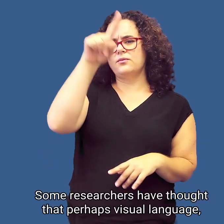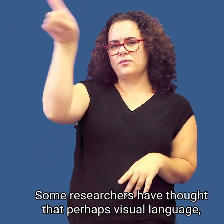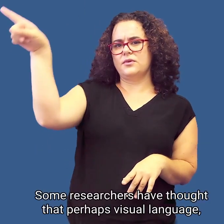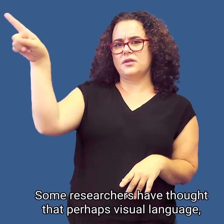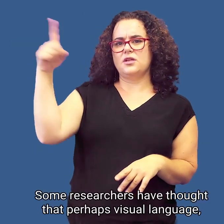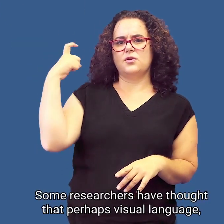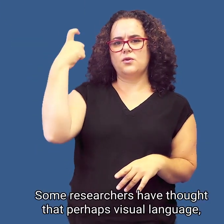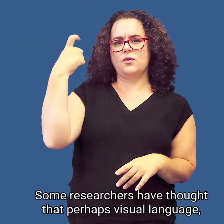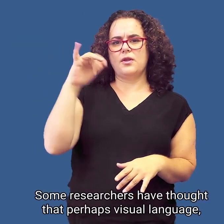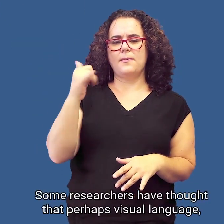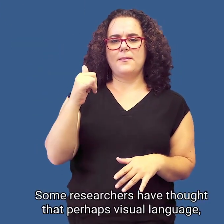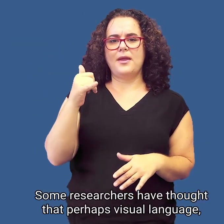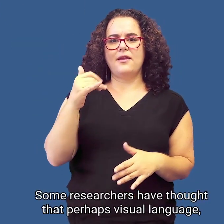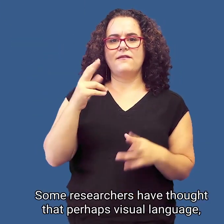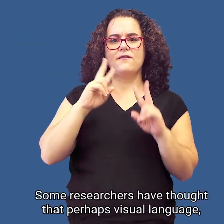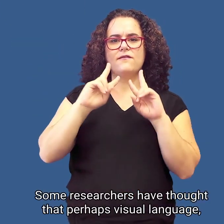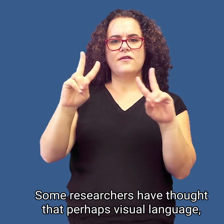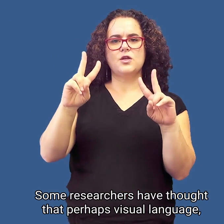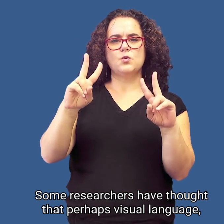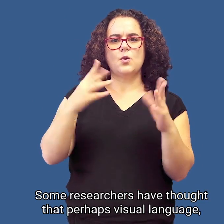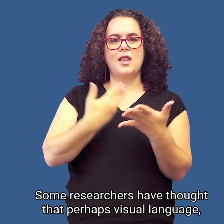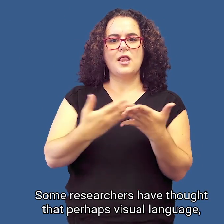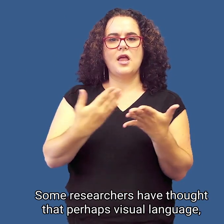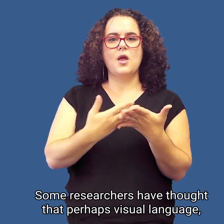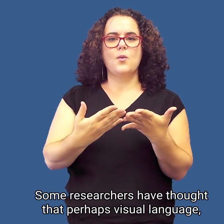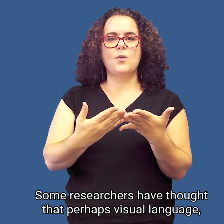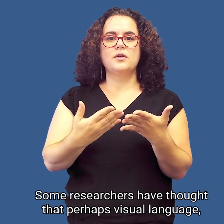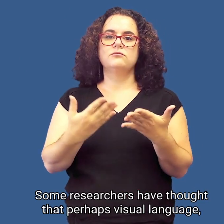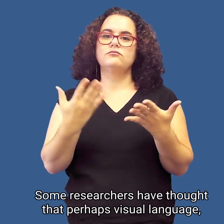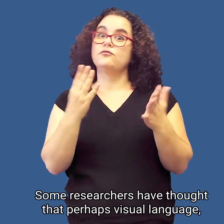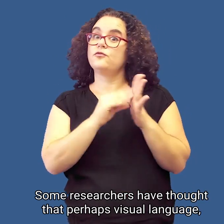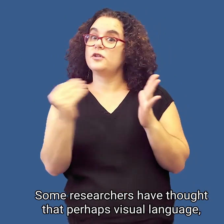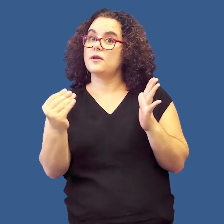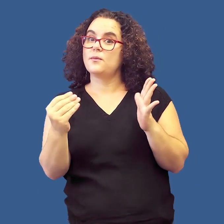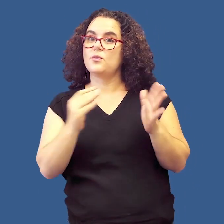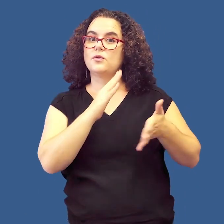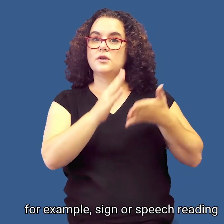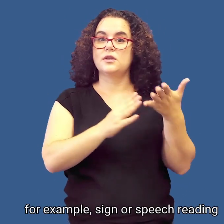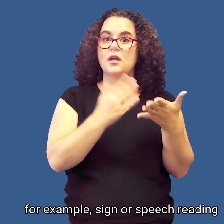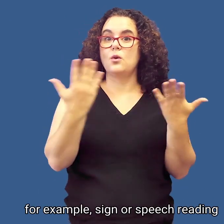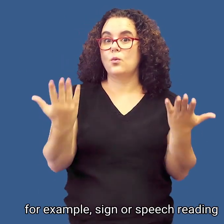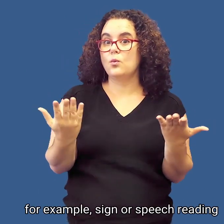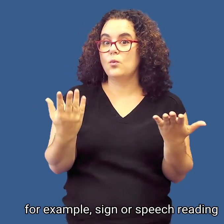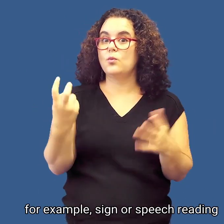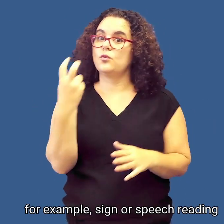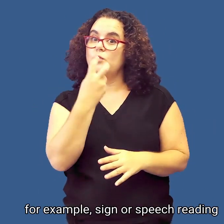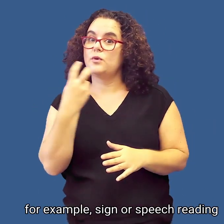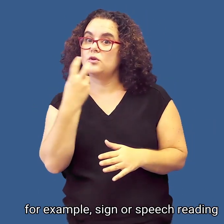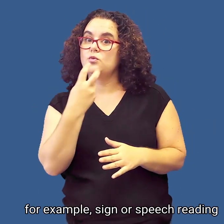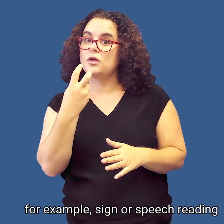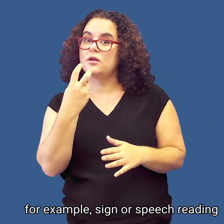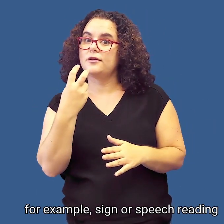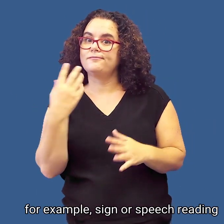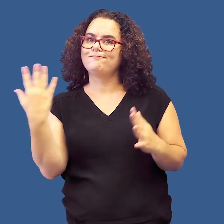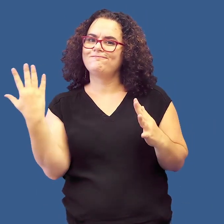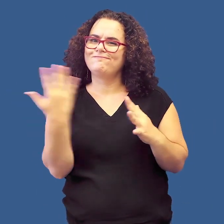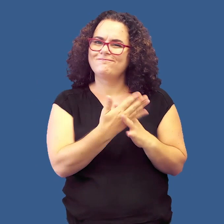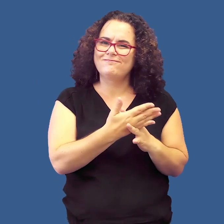Some researchers have thought that perhaps visual language, for example sign or speech reading,